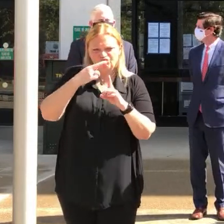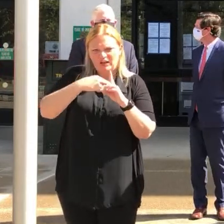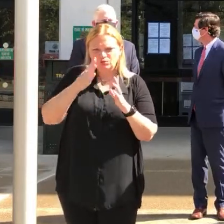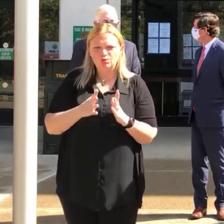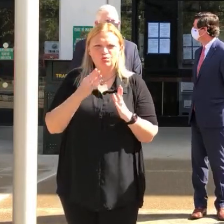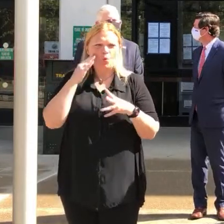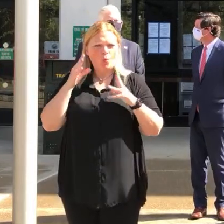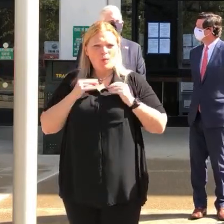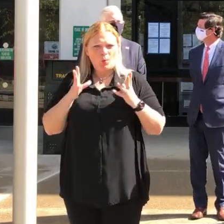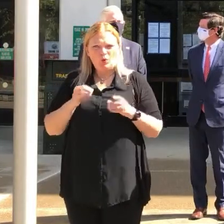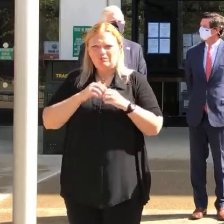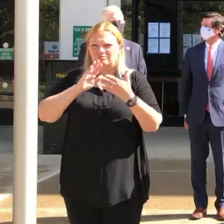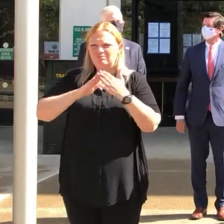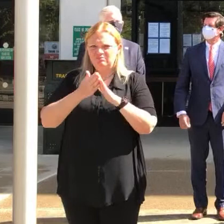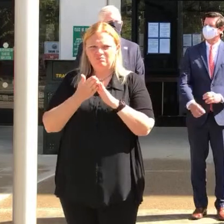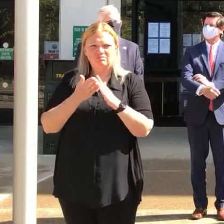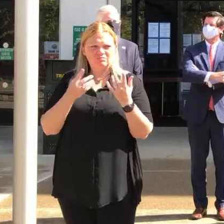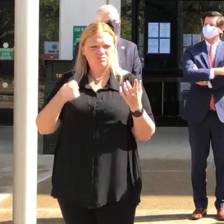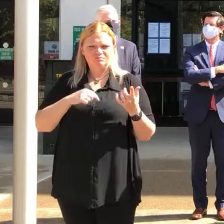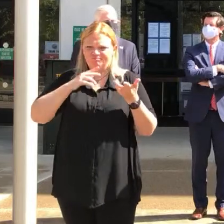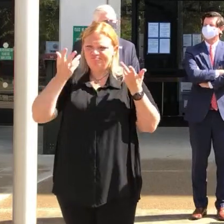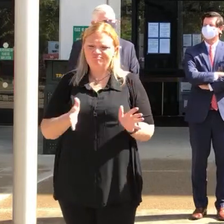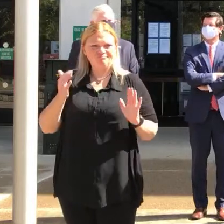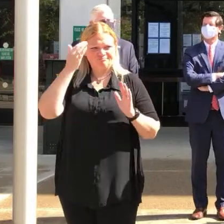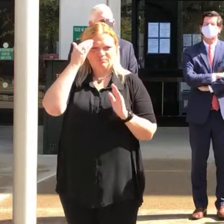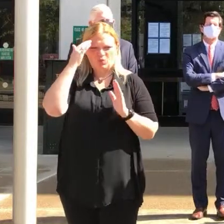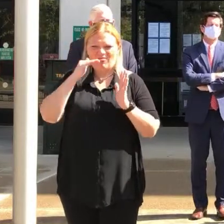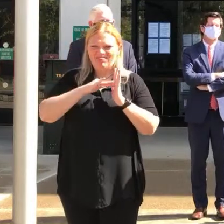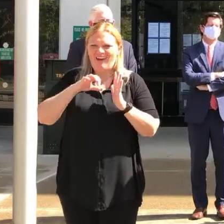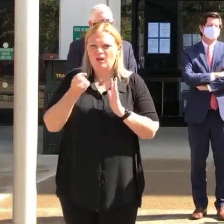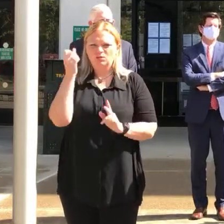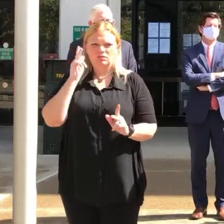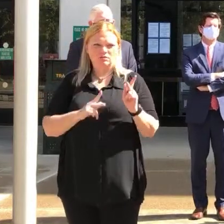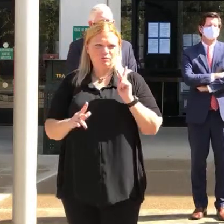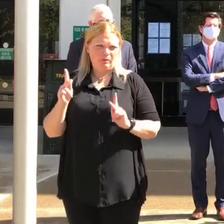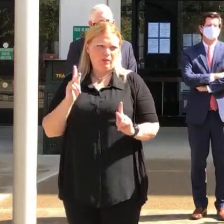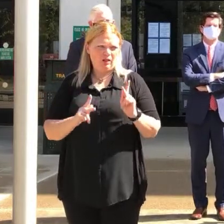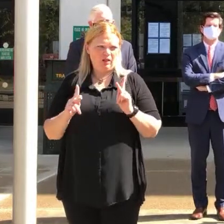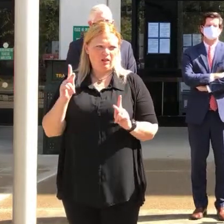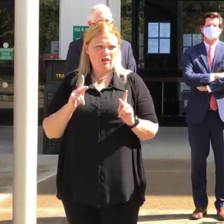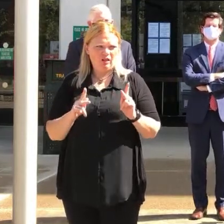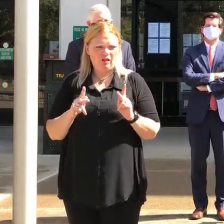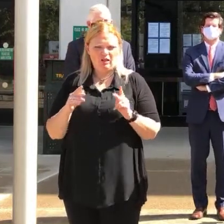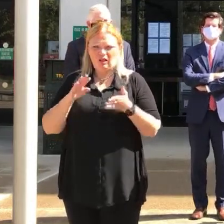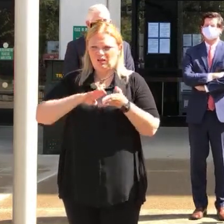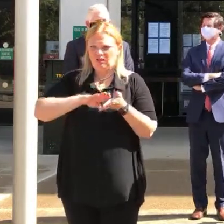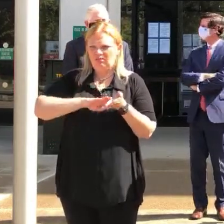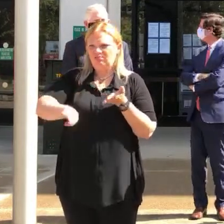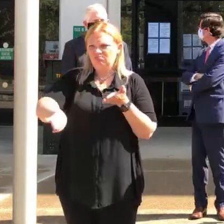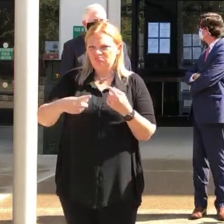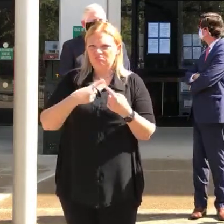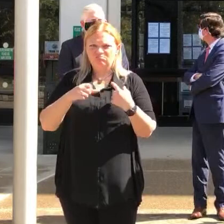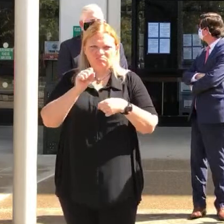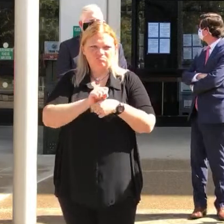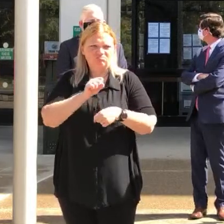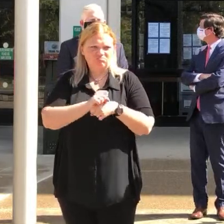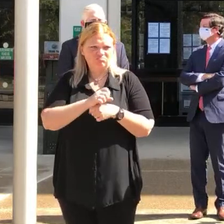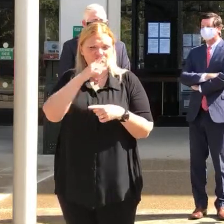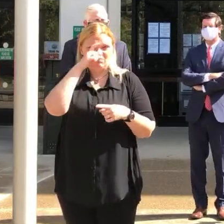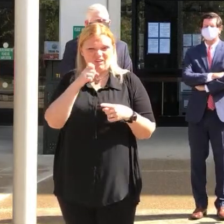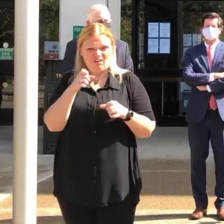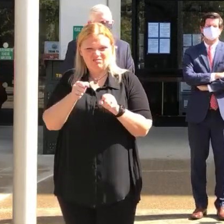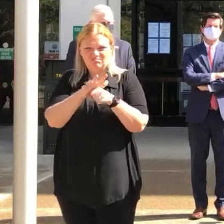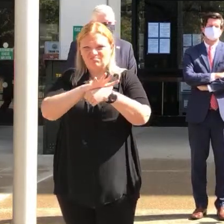our community. We know that thousands of people have been laid off from jobs because